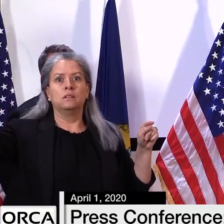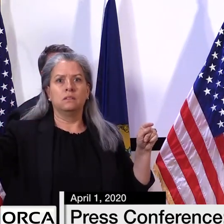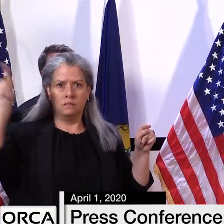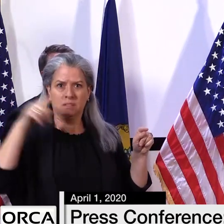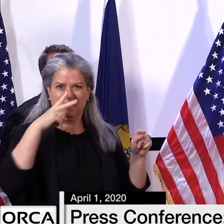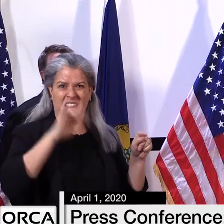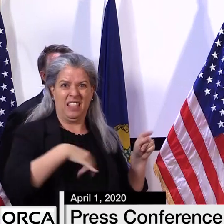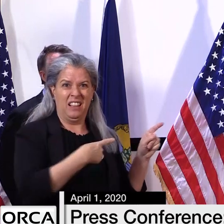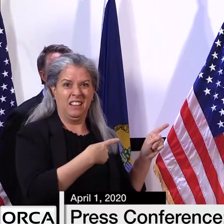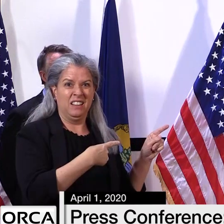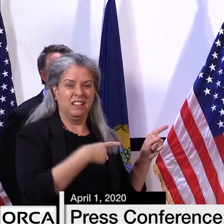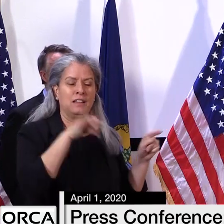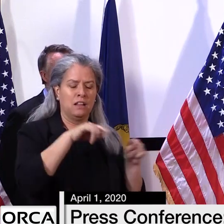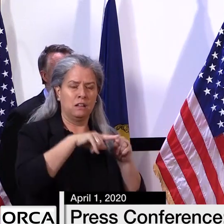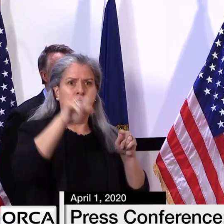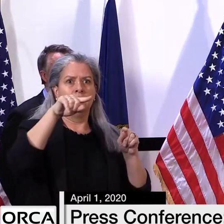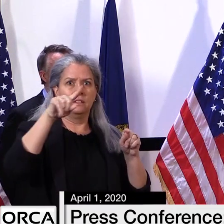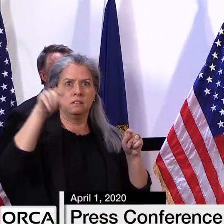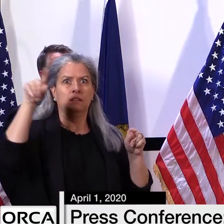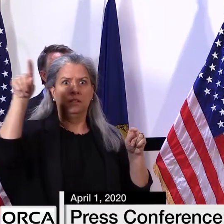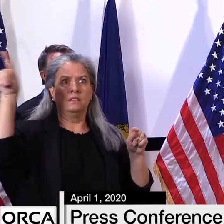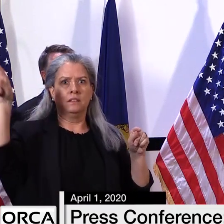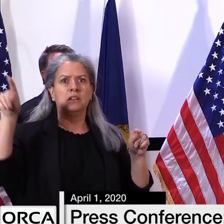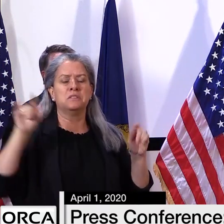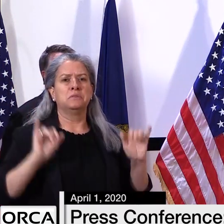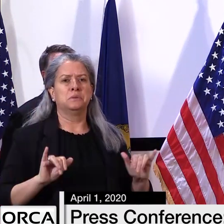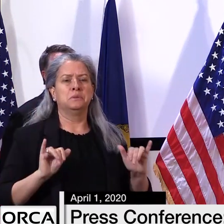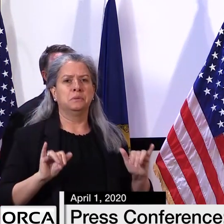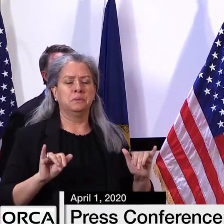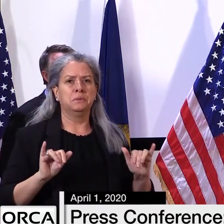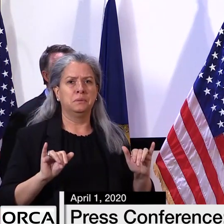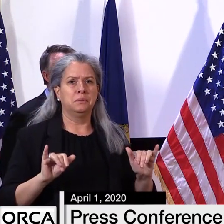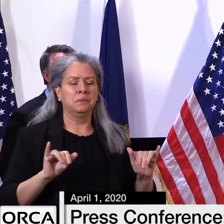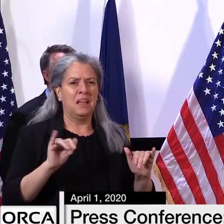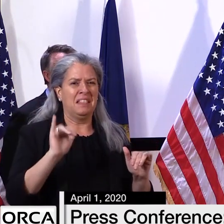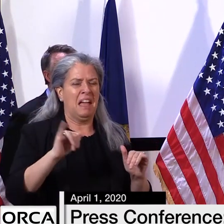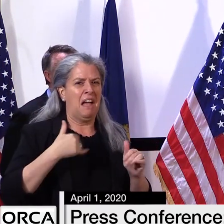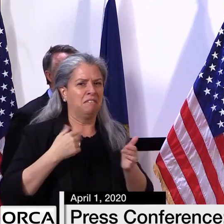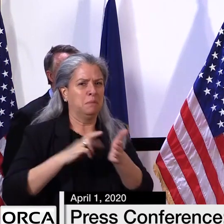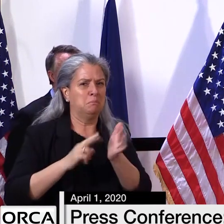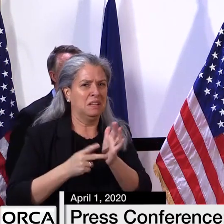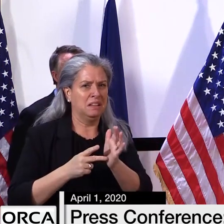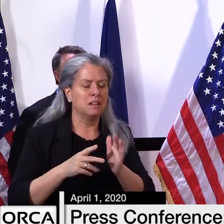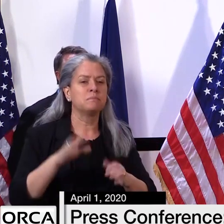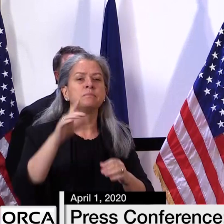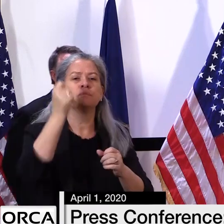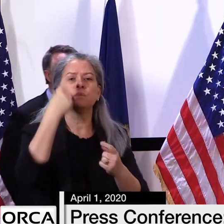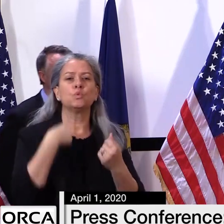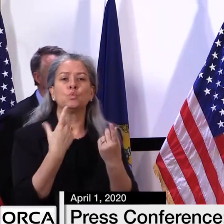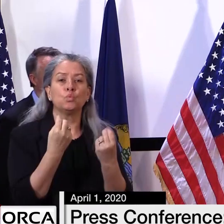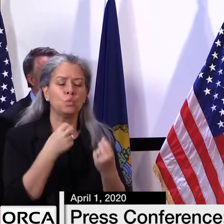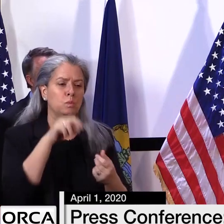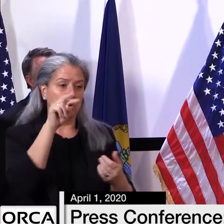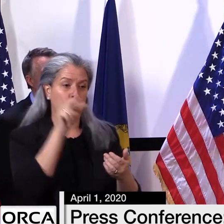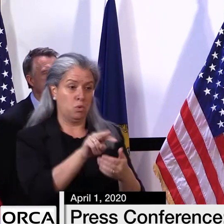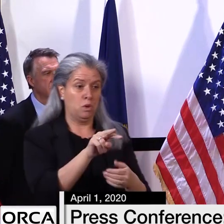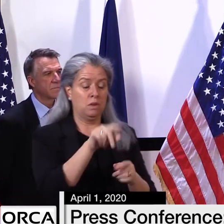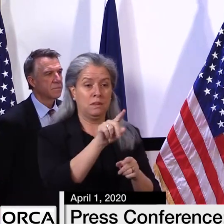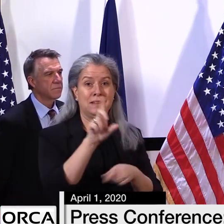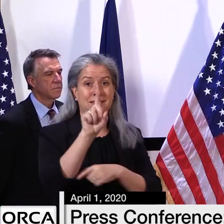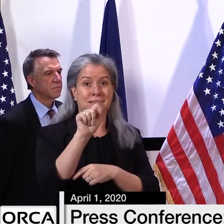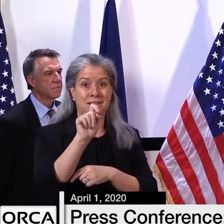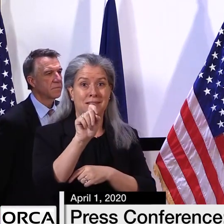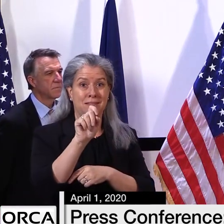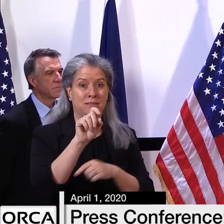use results dated by the date the specimen was collected, not necessarily the result